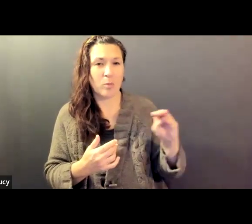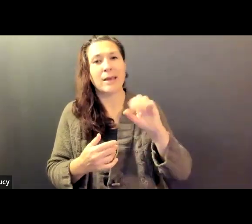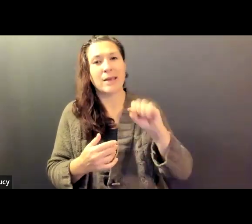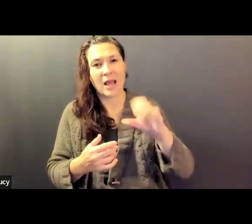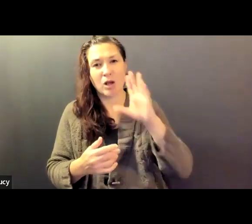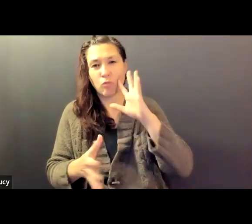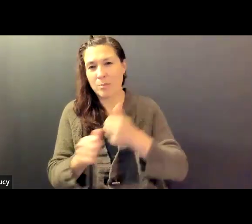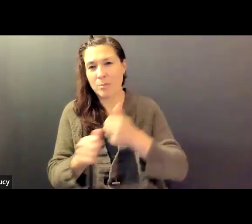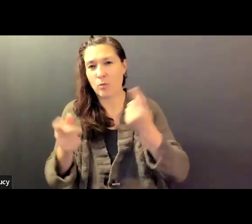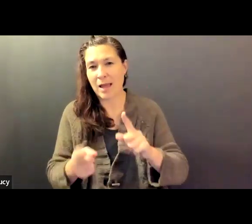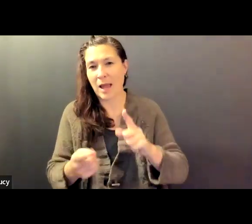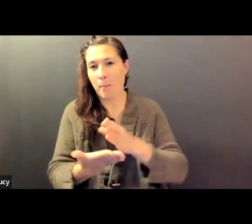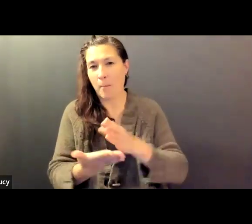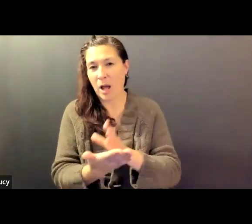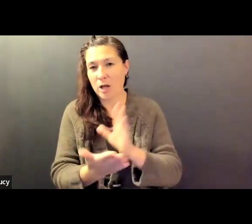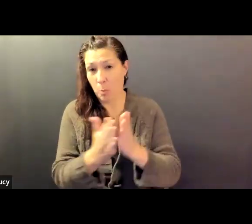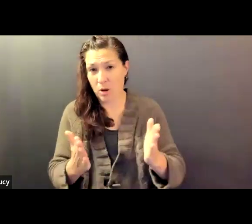are on track. I think